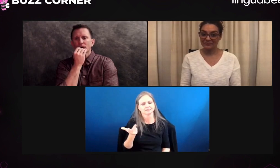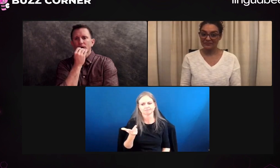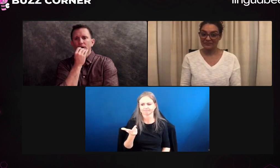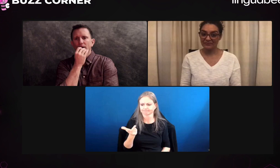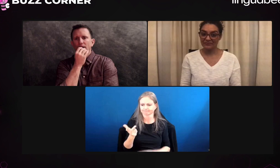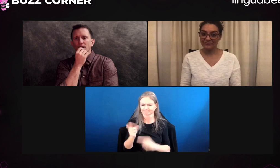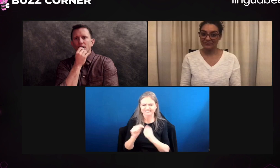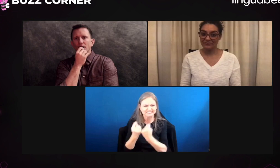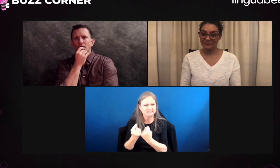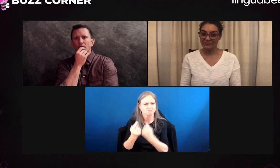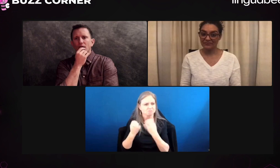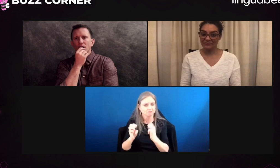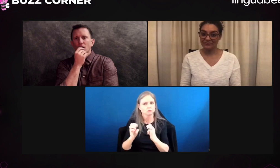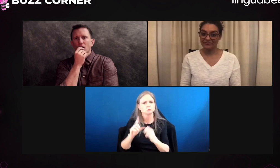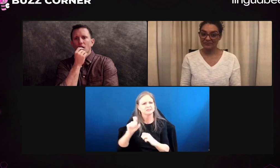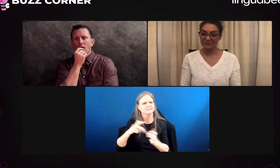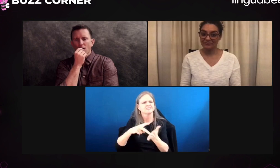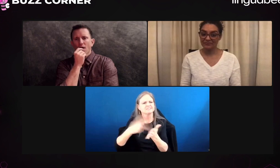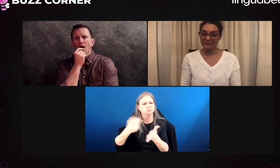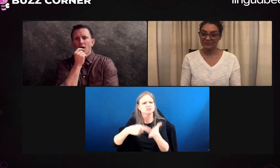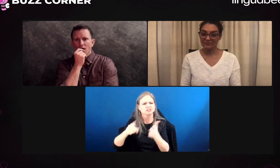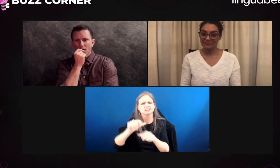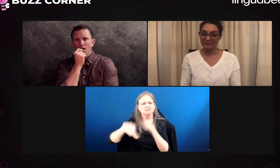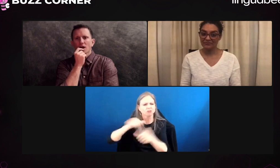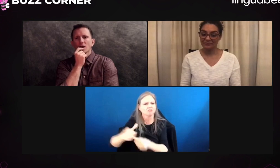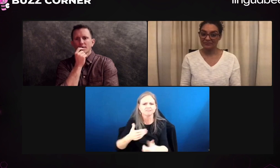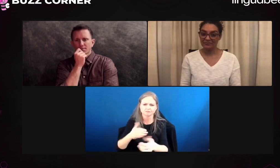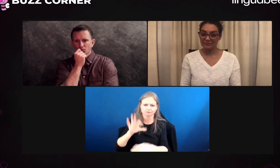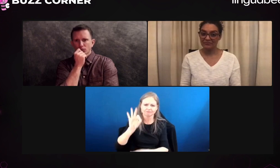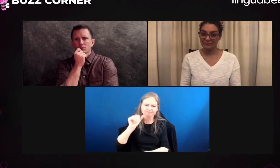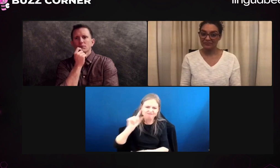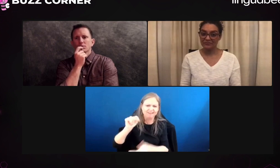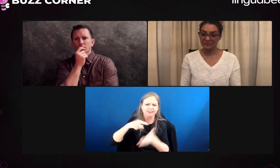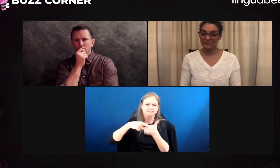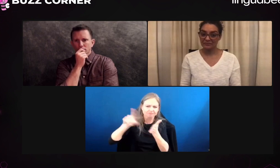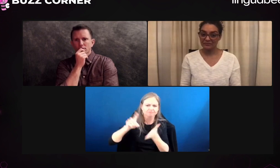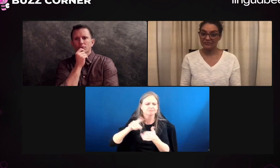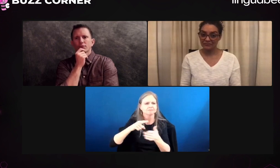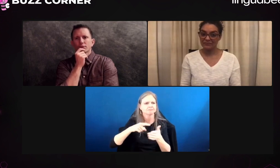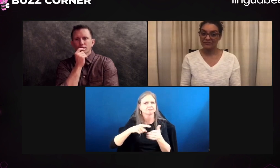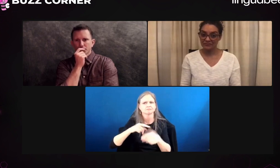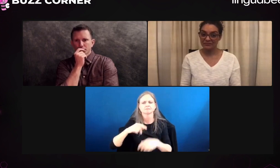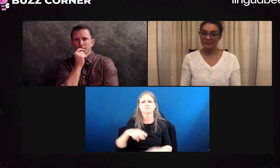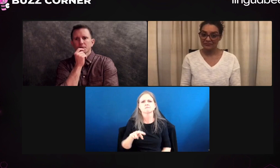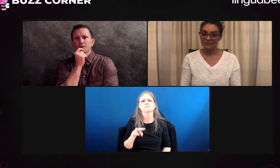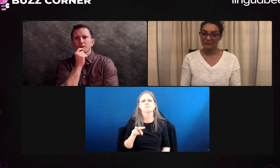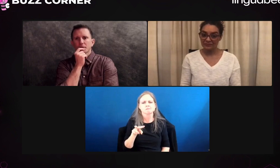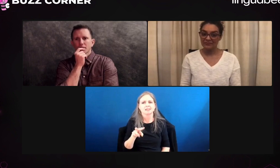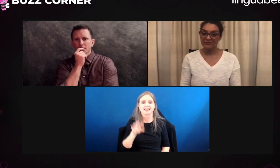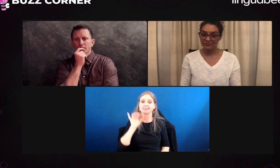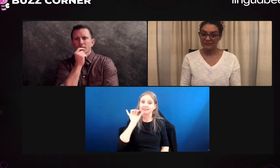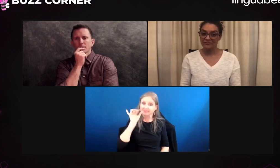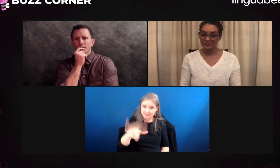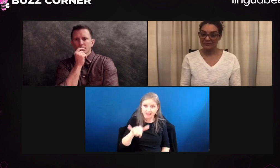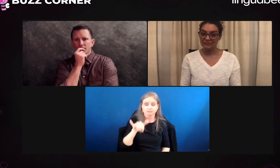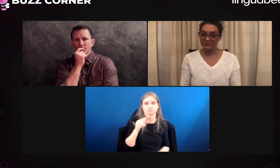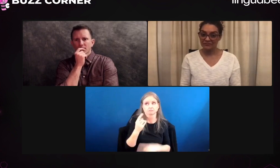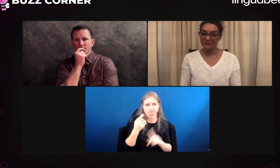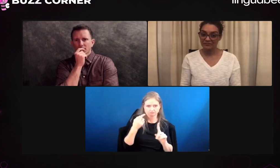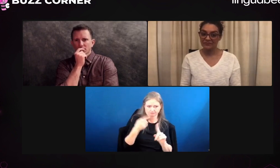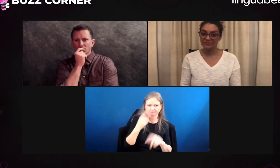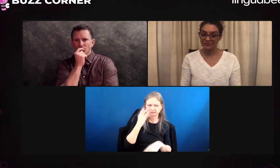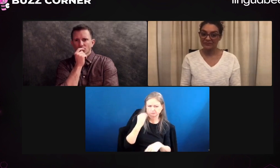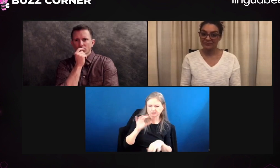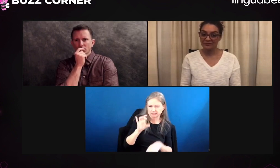was correct. And so it's a team effort, right? It's the interpreter, it's myself, it's the medical professional. We have to